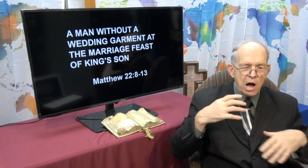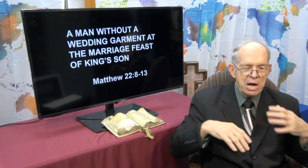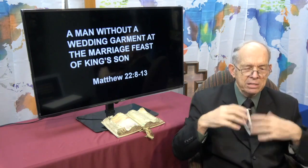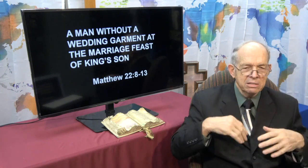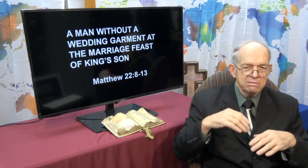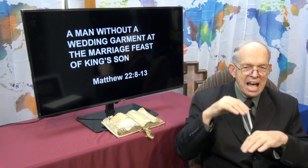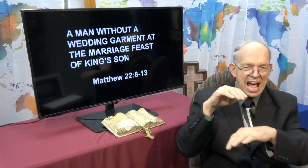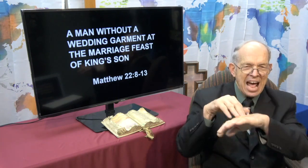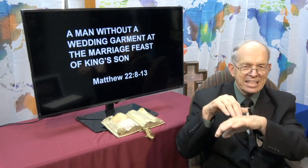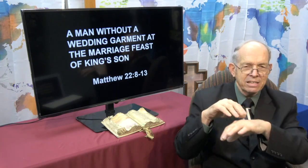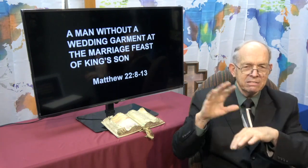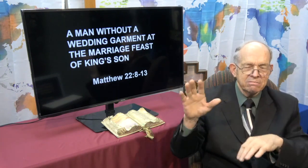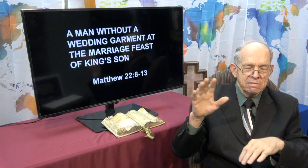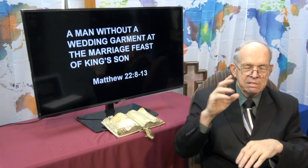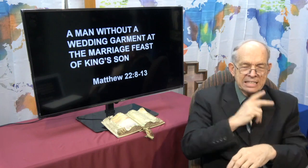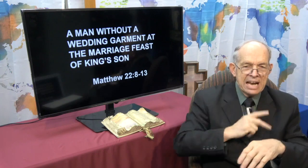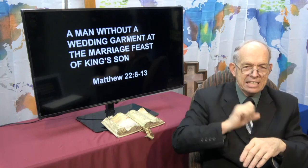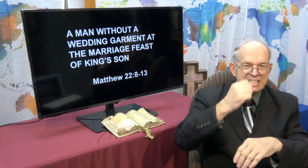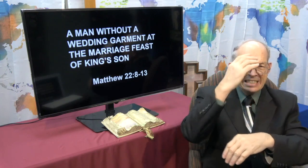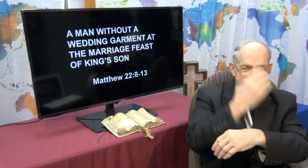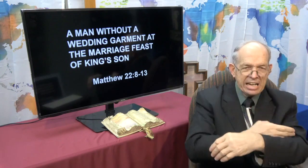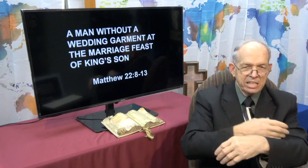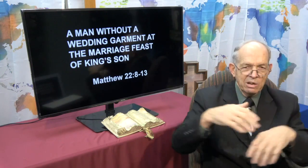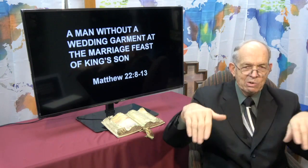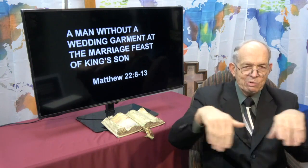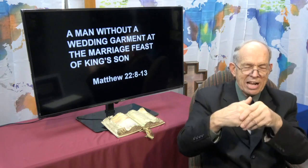common, after King John ready.